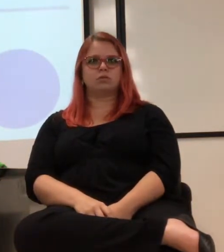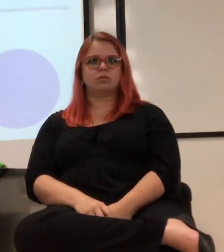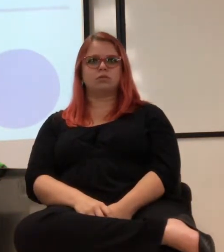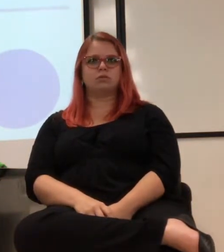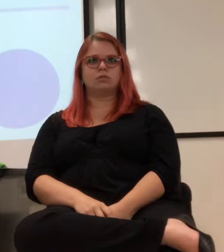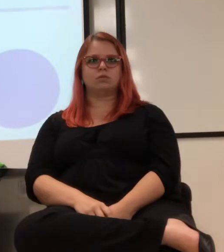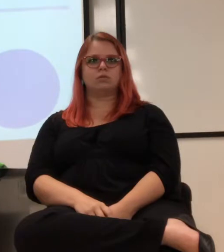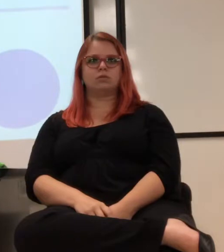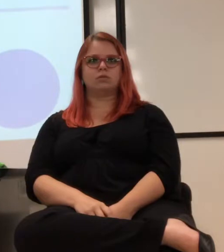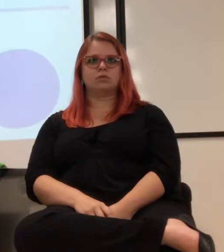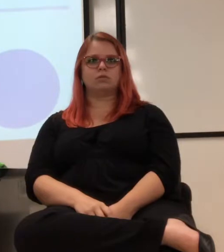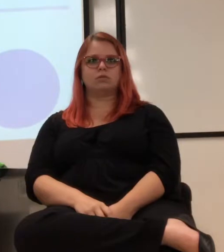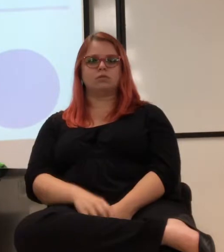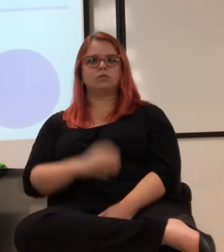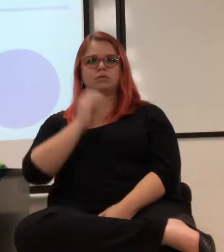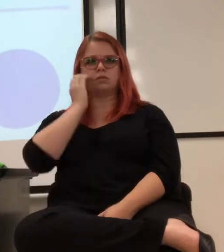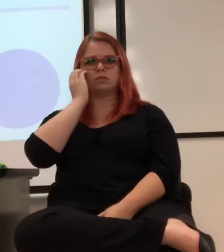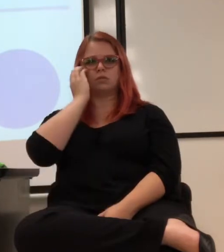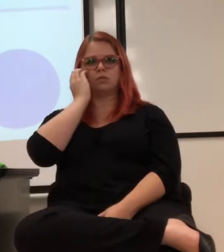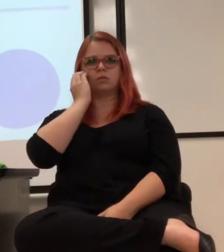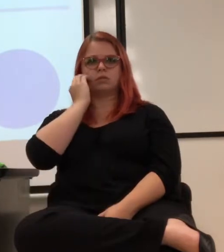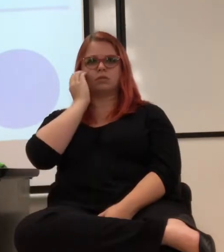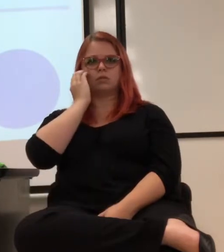The oxygen tension,